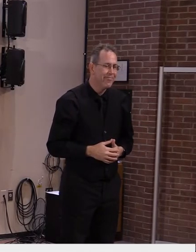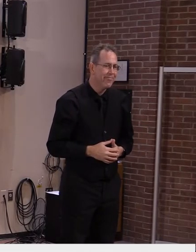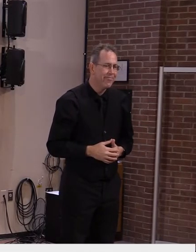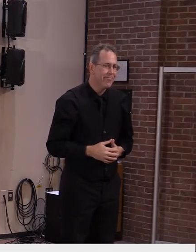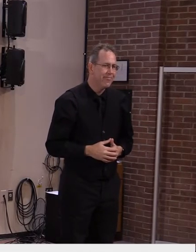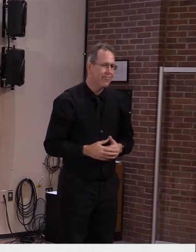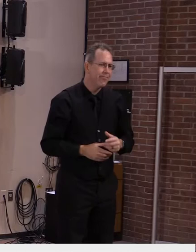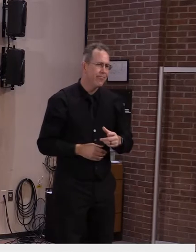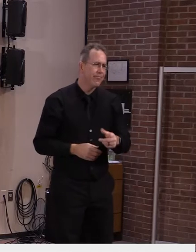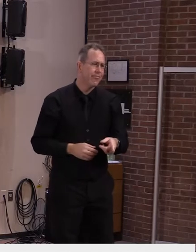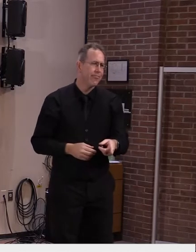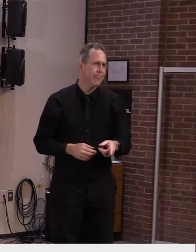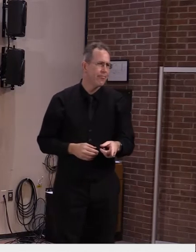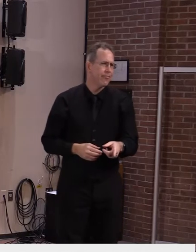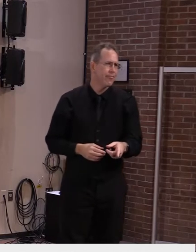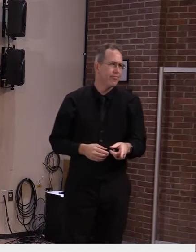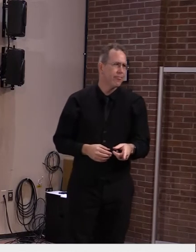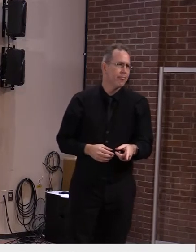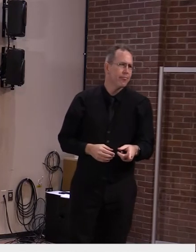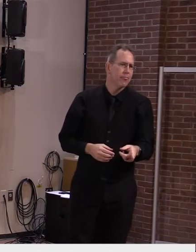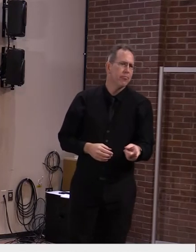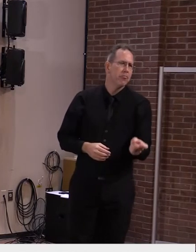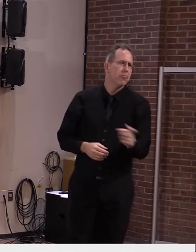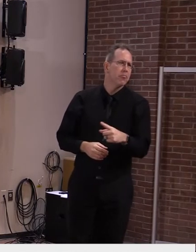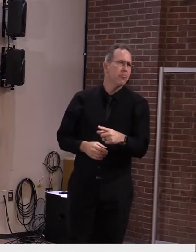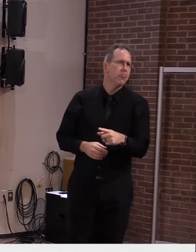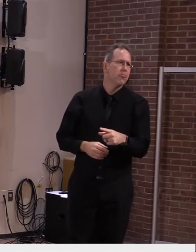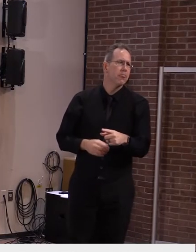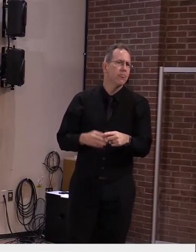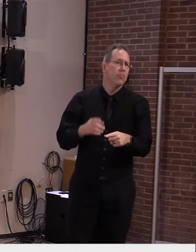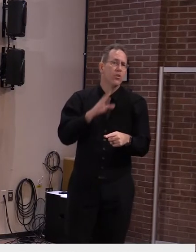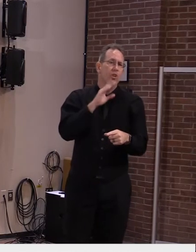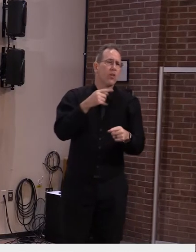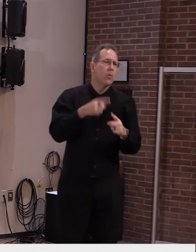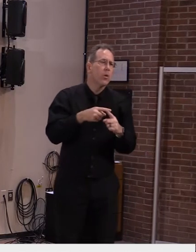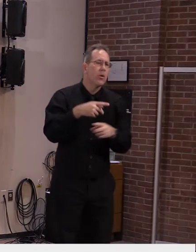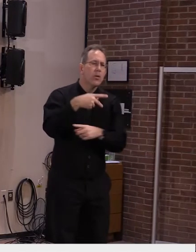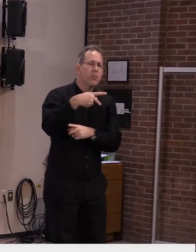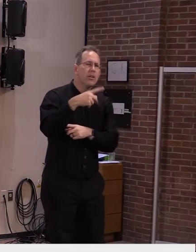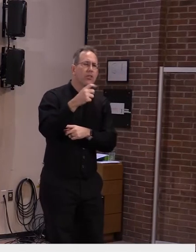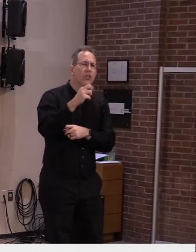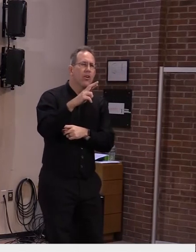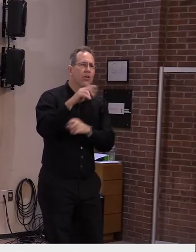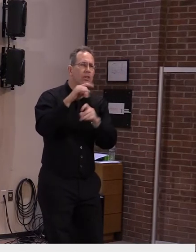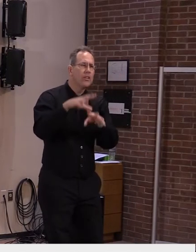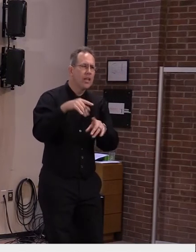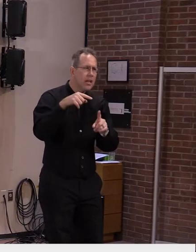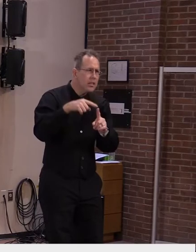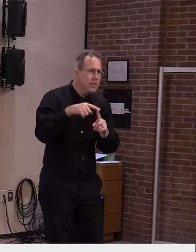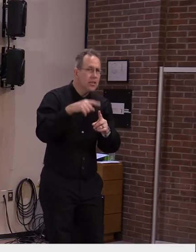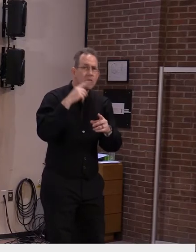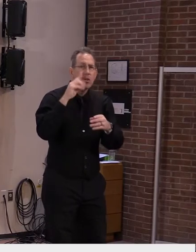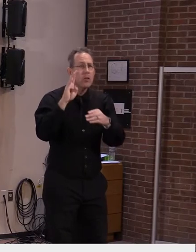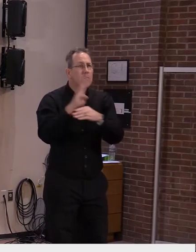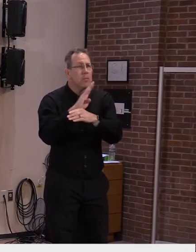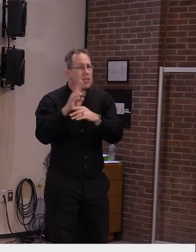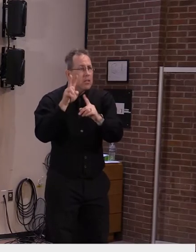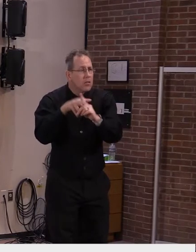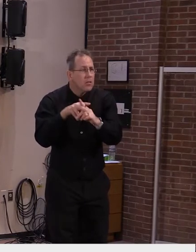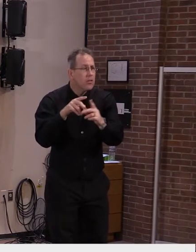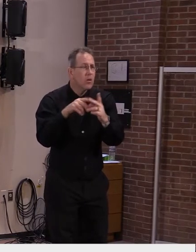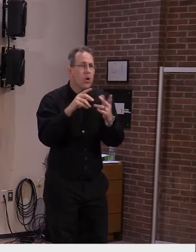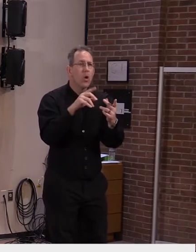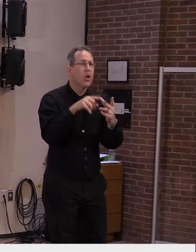And speaking of PCR testing, I know that there's some people and businesses in our community that are working with your office and the Vermont Agency of